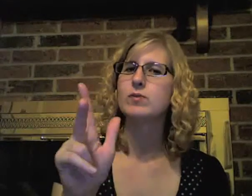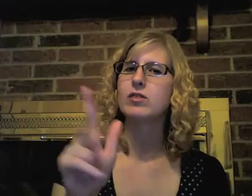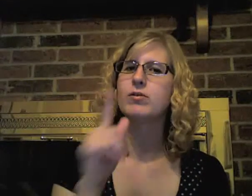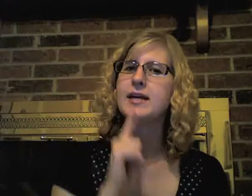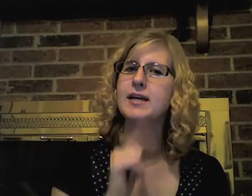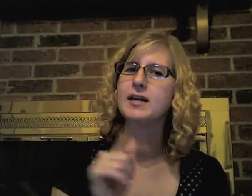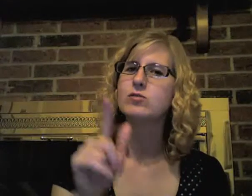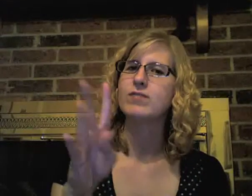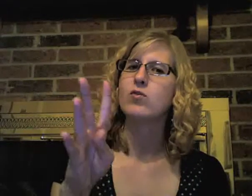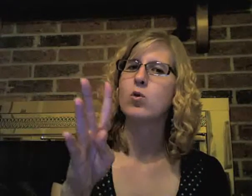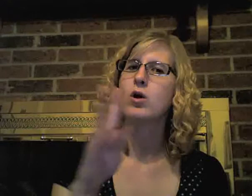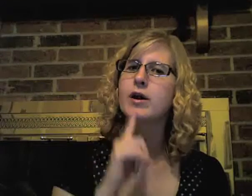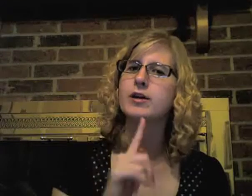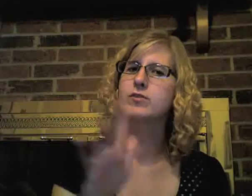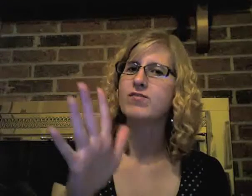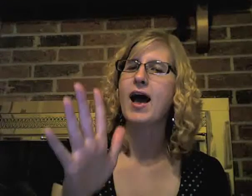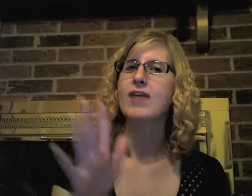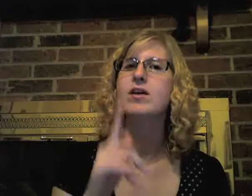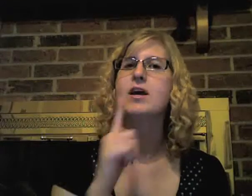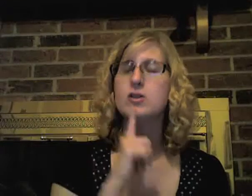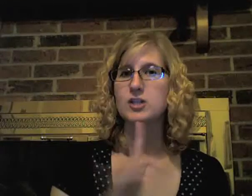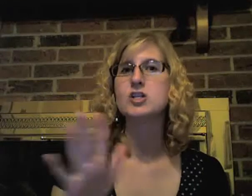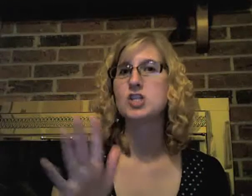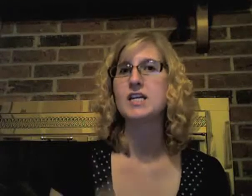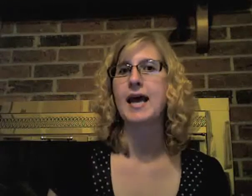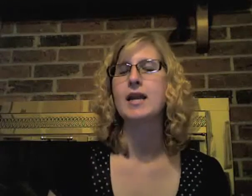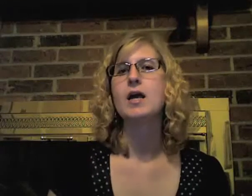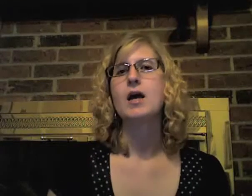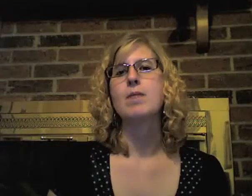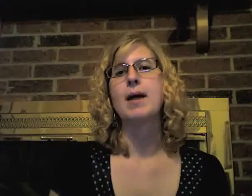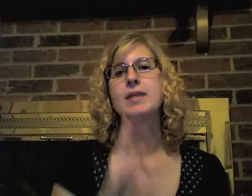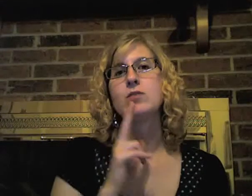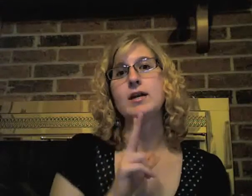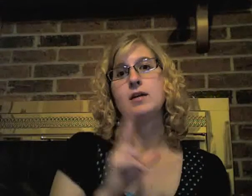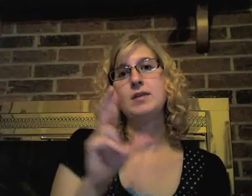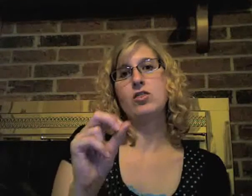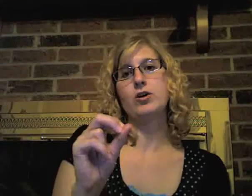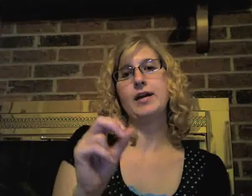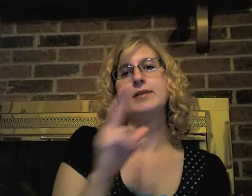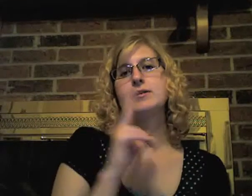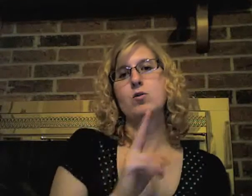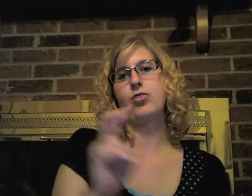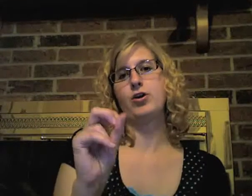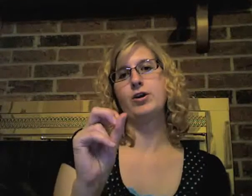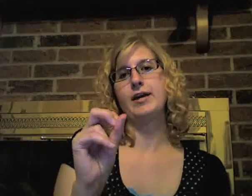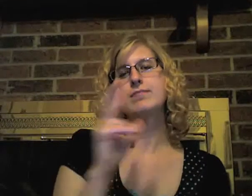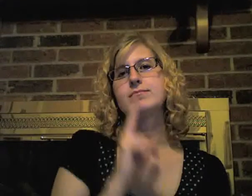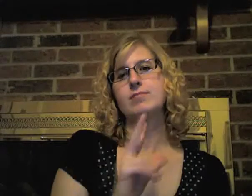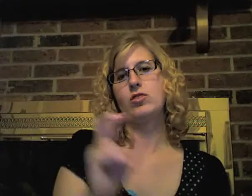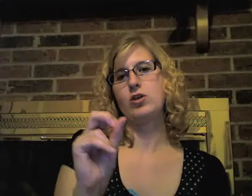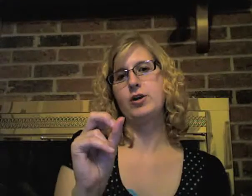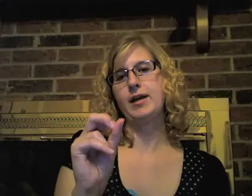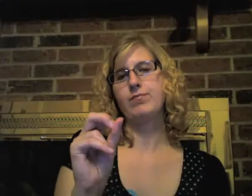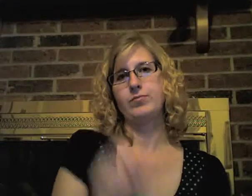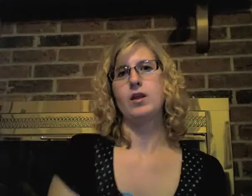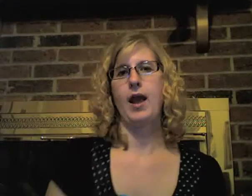24, 25, you touch the chin again. I'm getting ready to be 30, so 30, 30, okay? So those are age